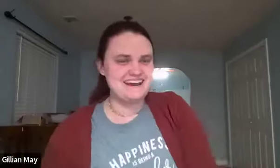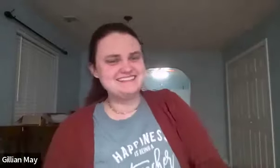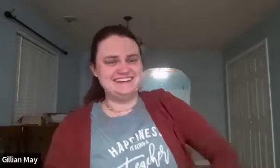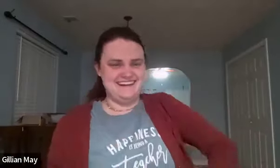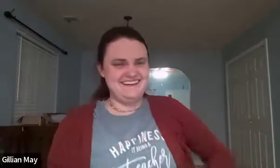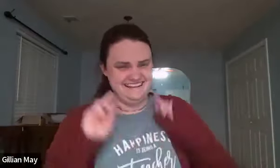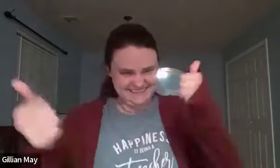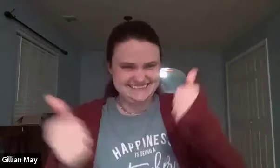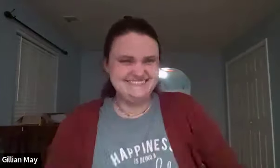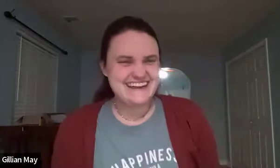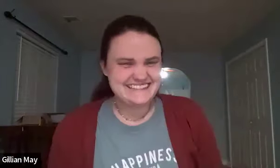guys. All right. You ready?